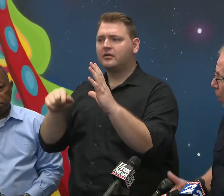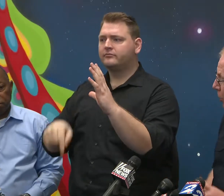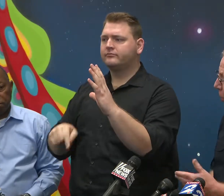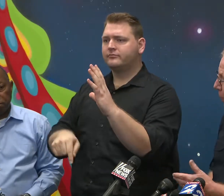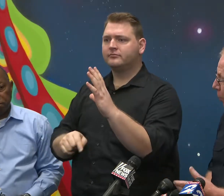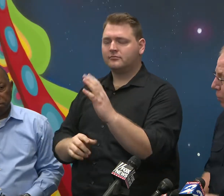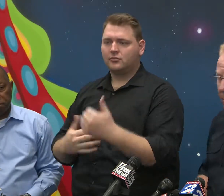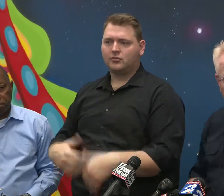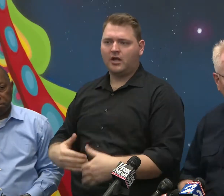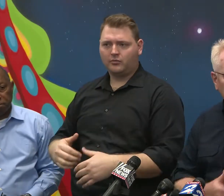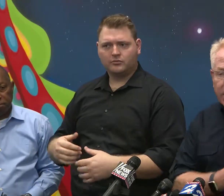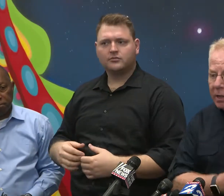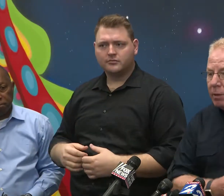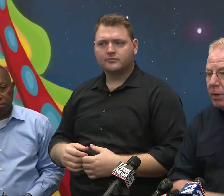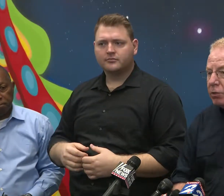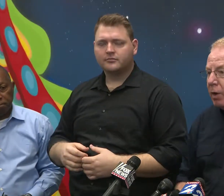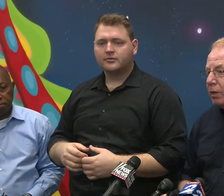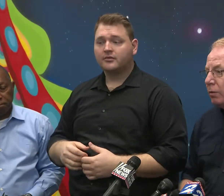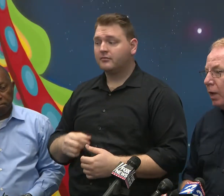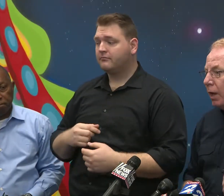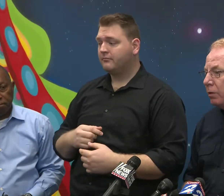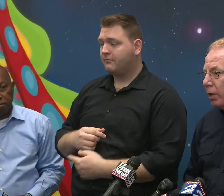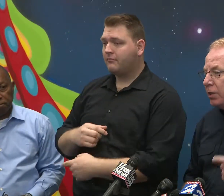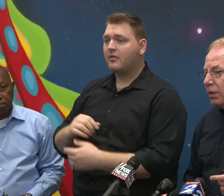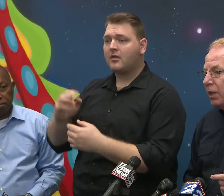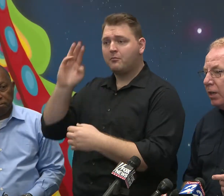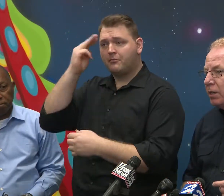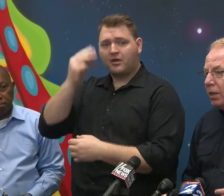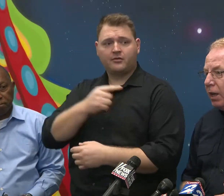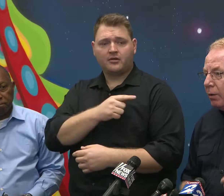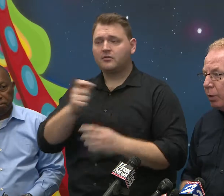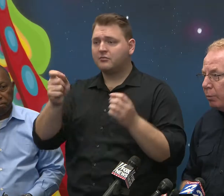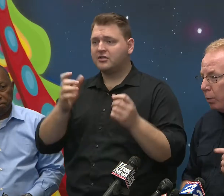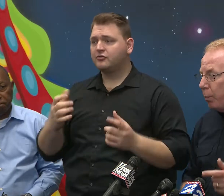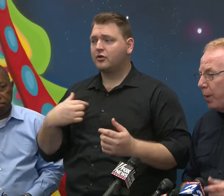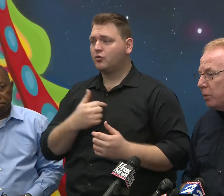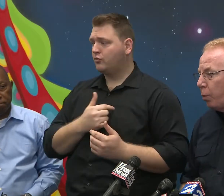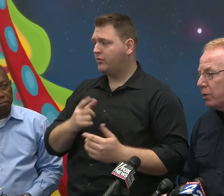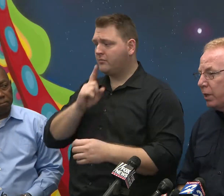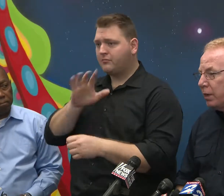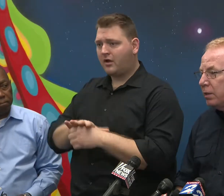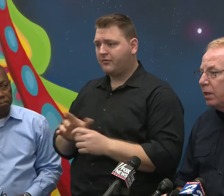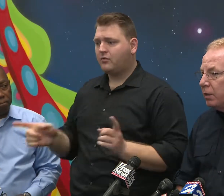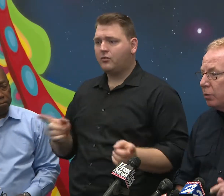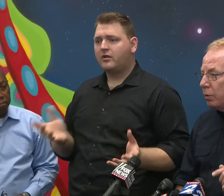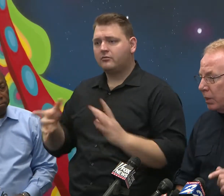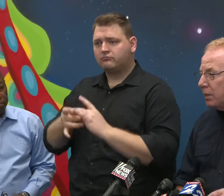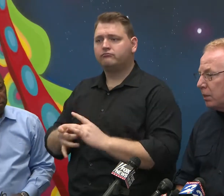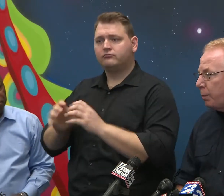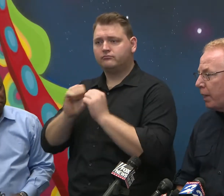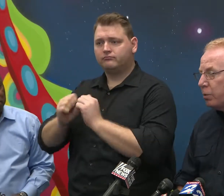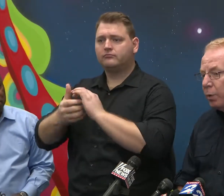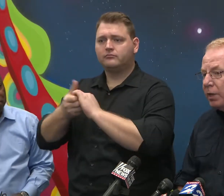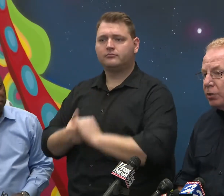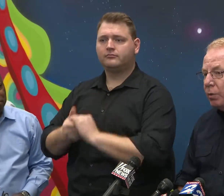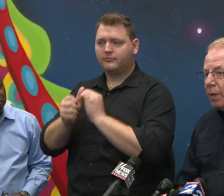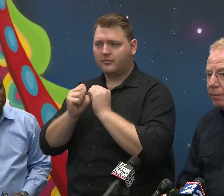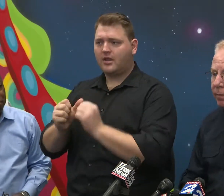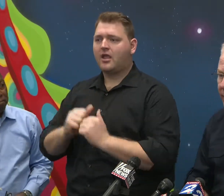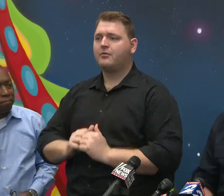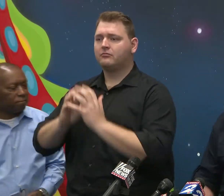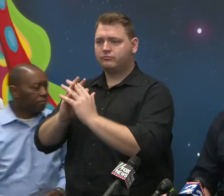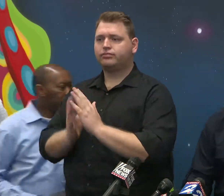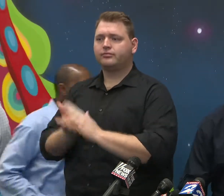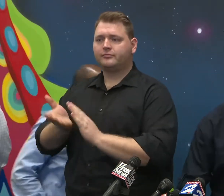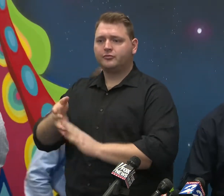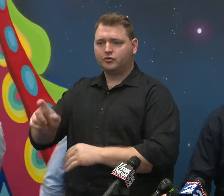to the partnership that both the mayor and the administrator articulated, and we're prepared to work together to get things back to the way they should be.